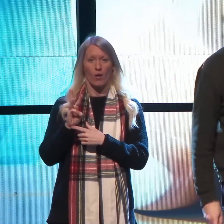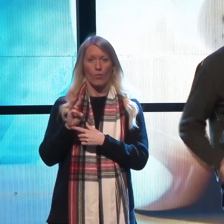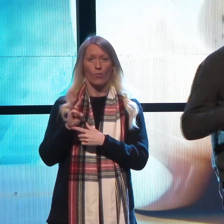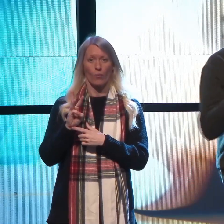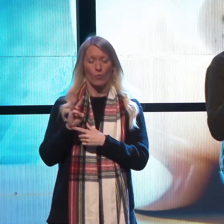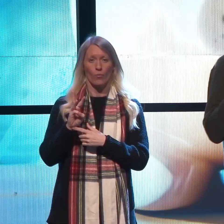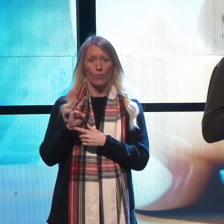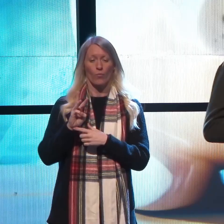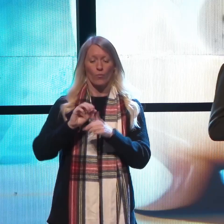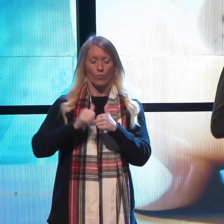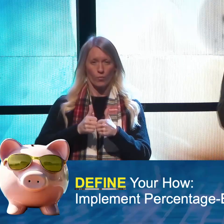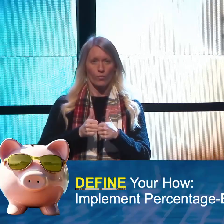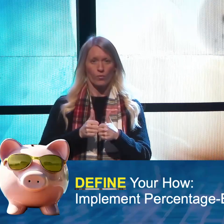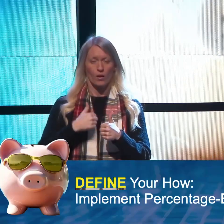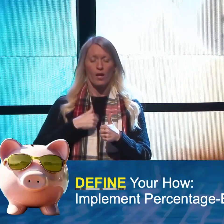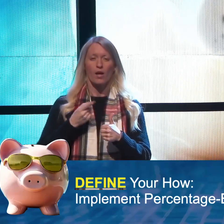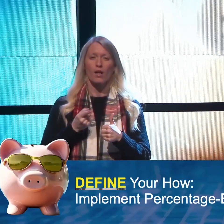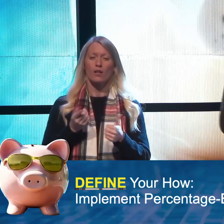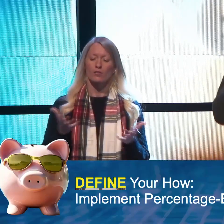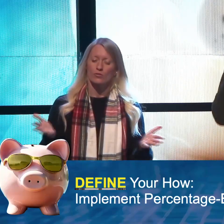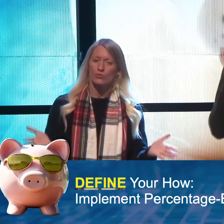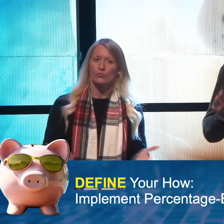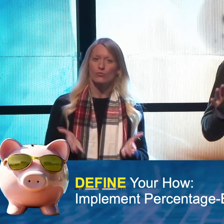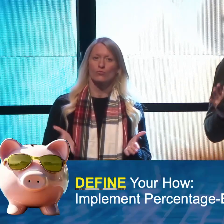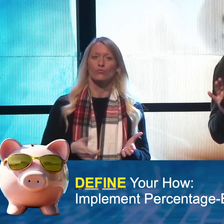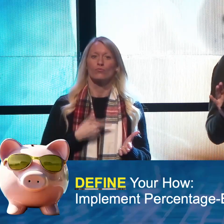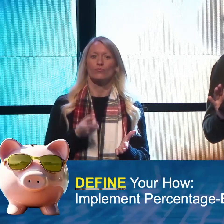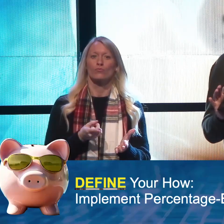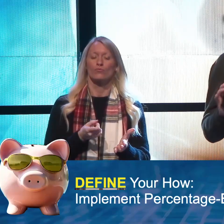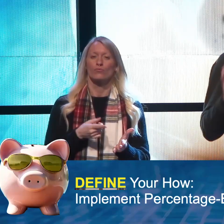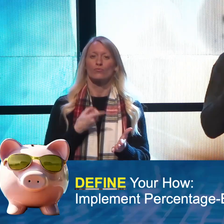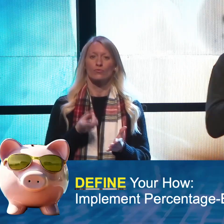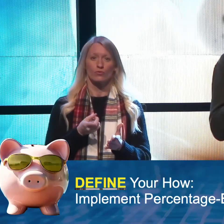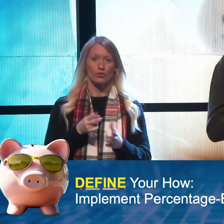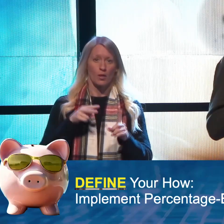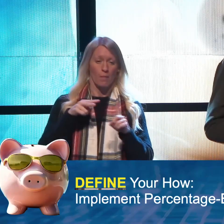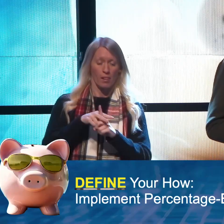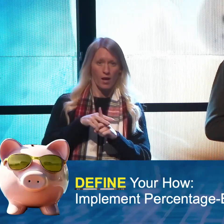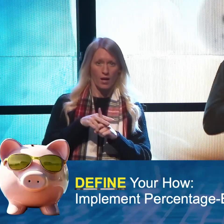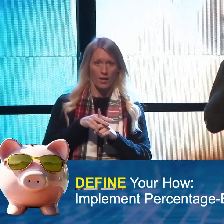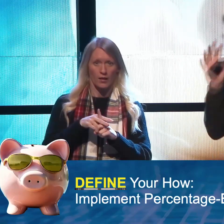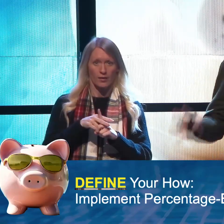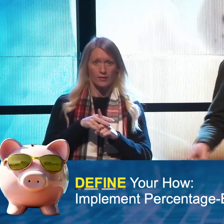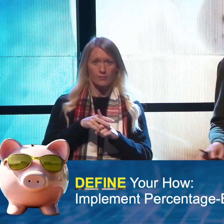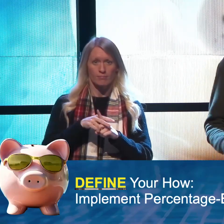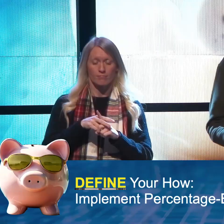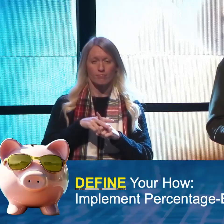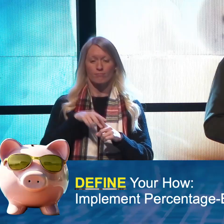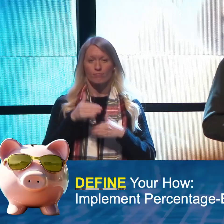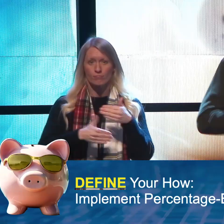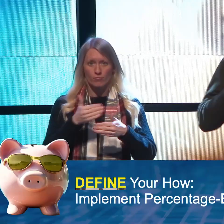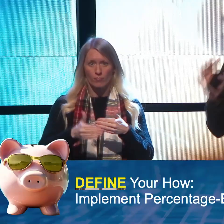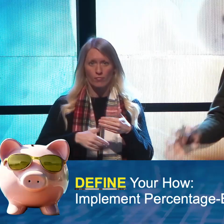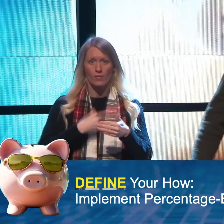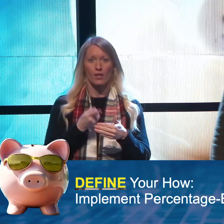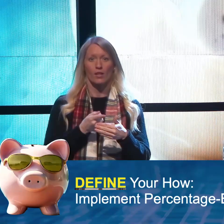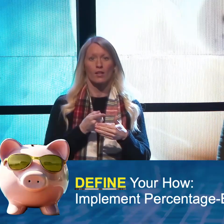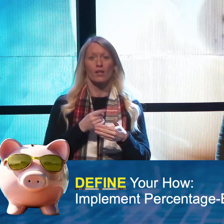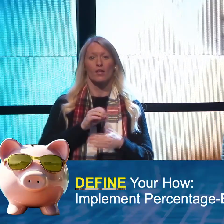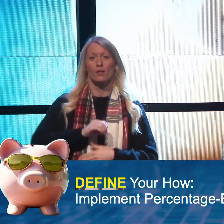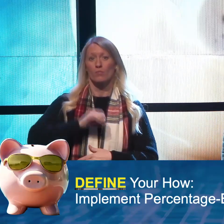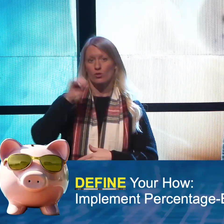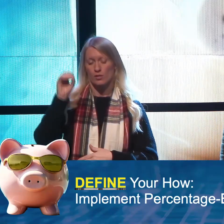do is to implement percentage-based budgeting. Percentage-based budgeting is scalable, it's